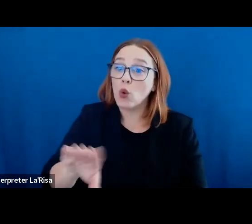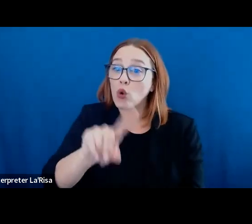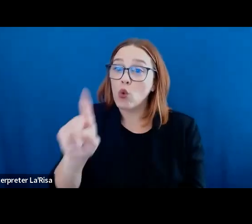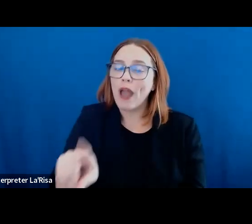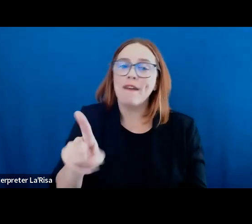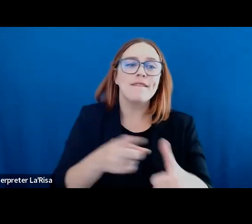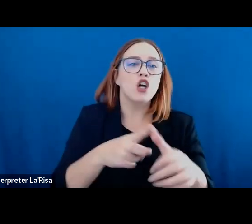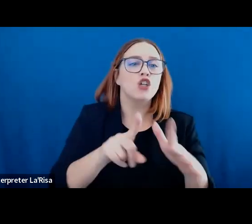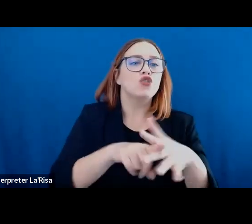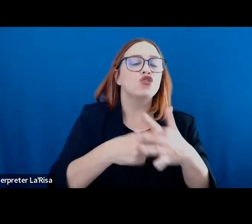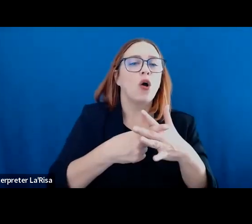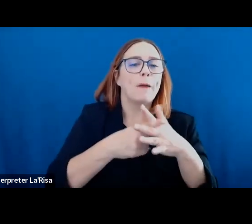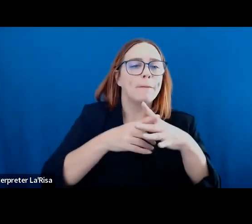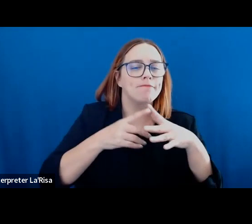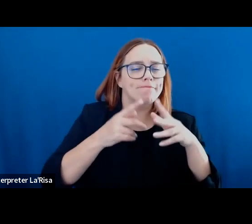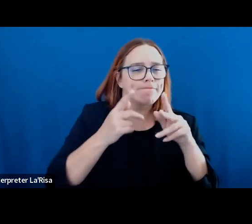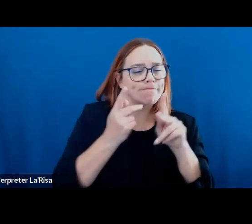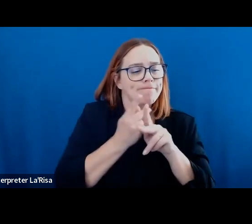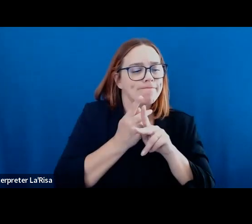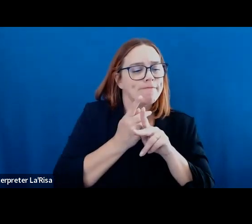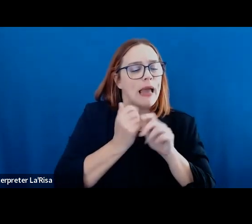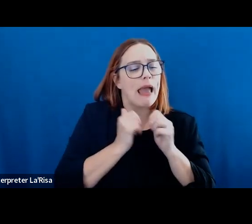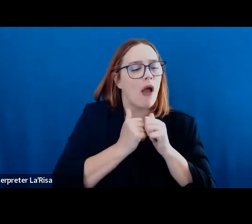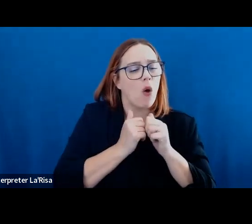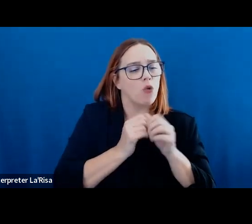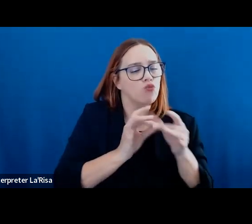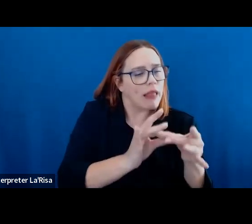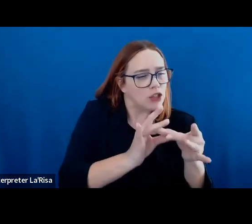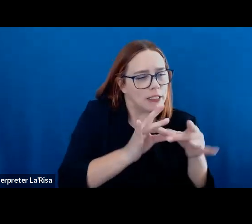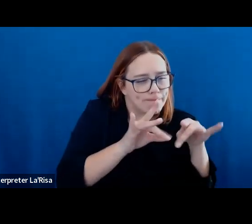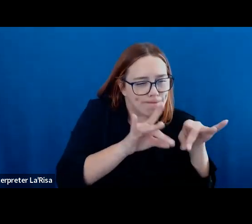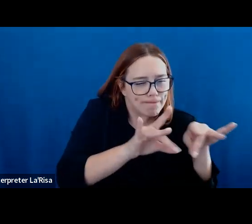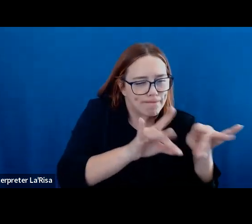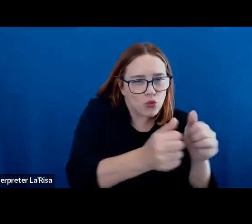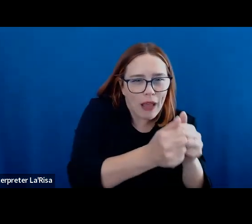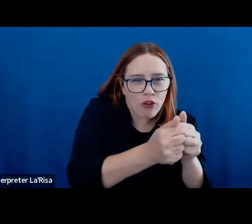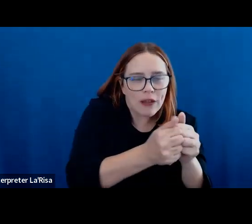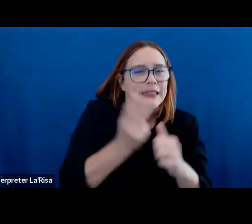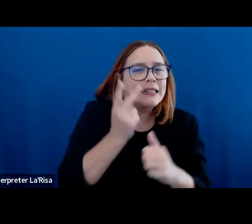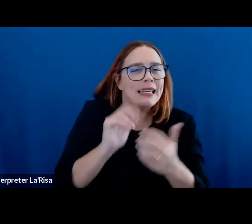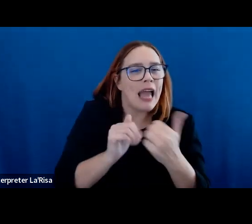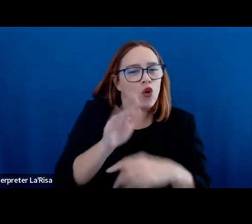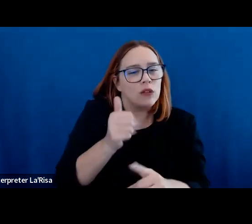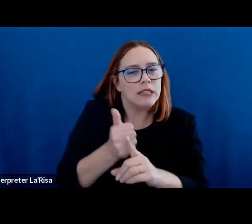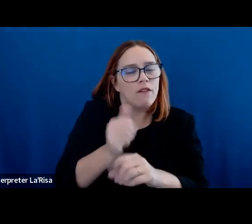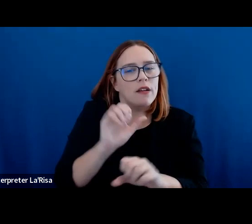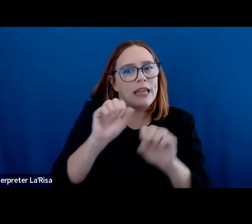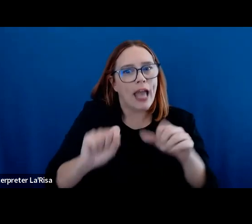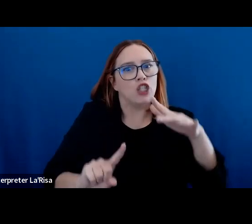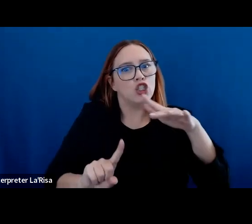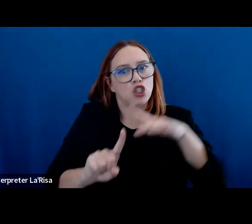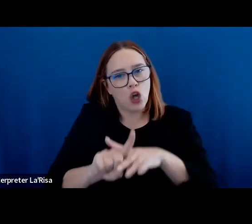those relationships and seeing how you can show up. I know one of the things that we've done inside the past in building relationships